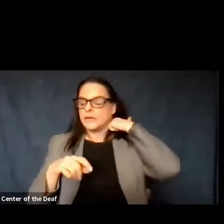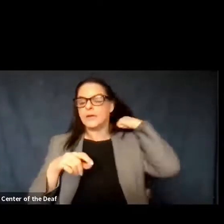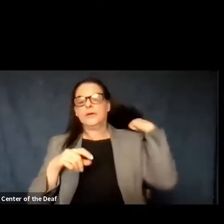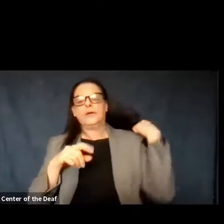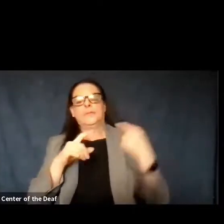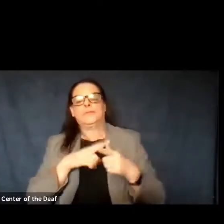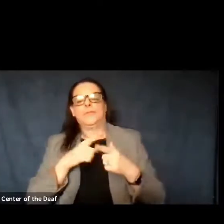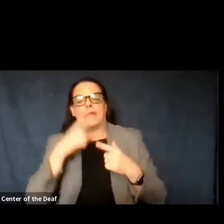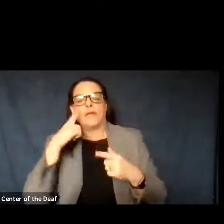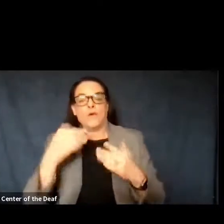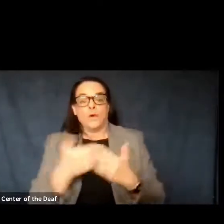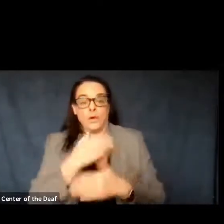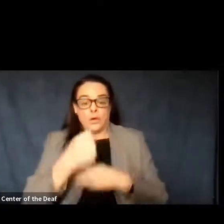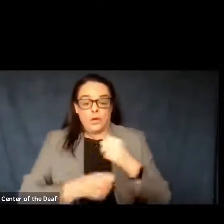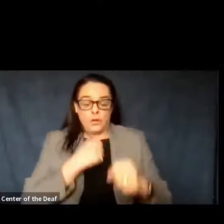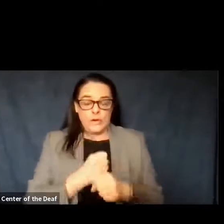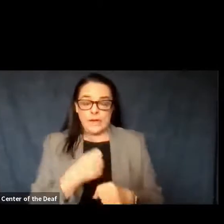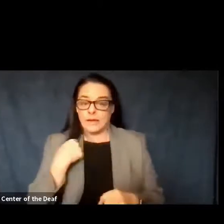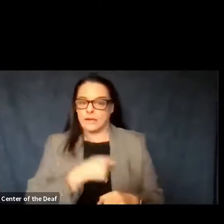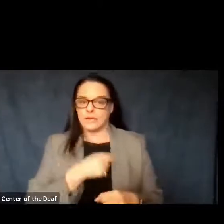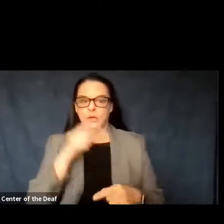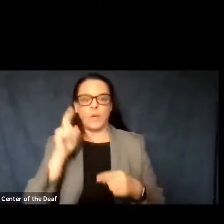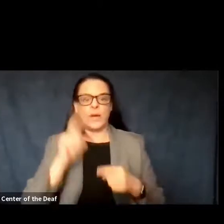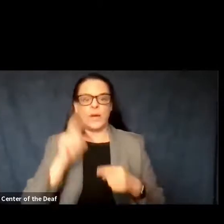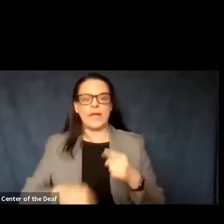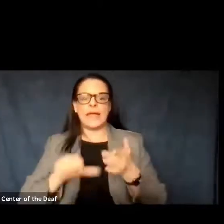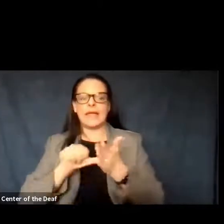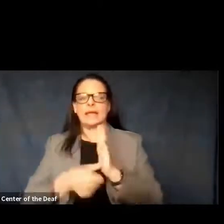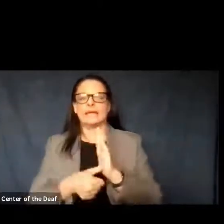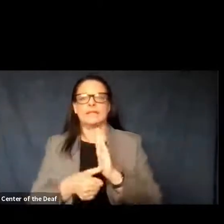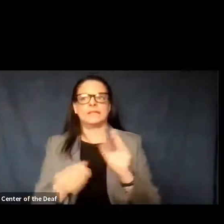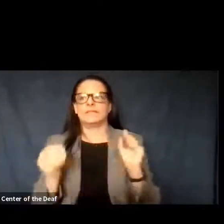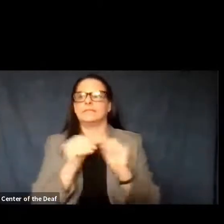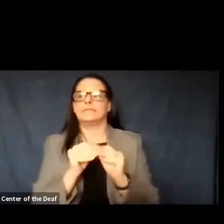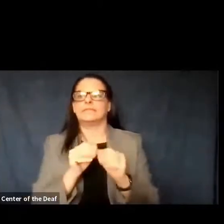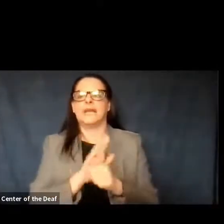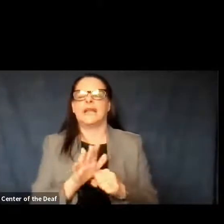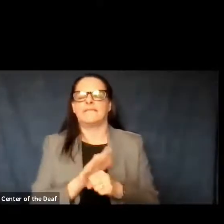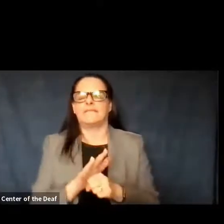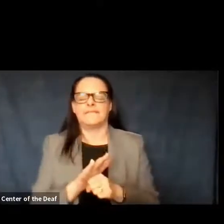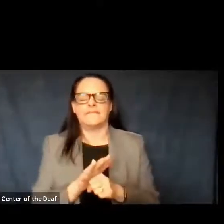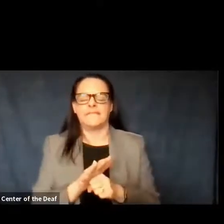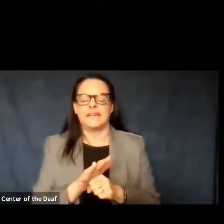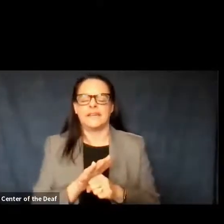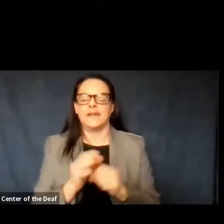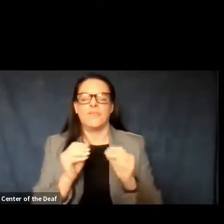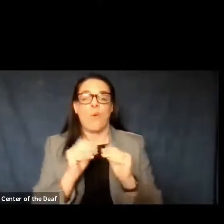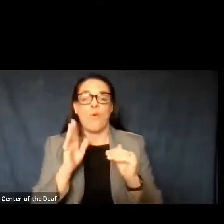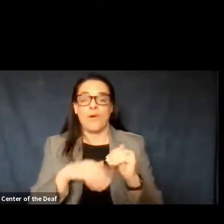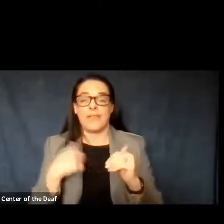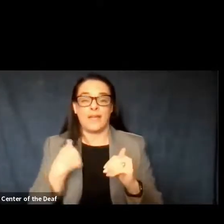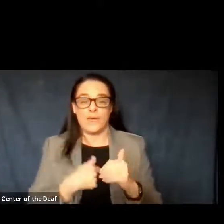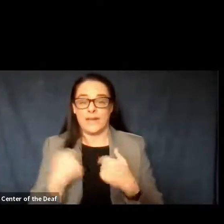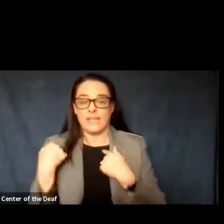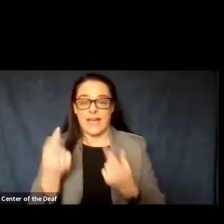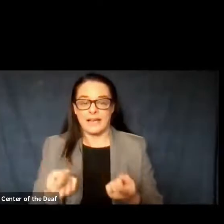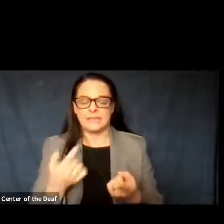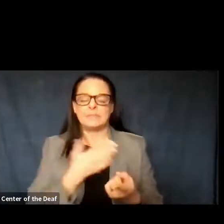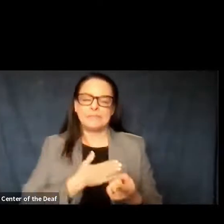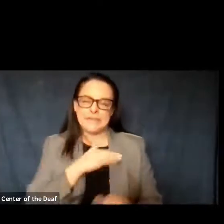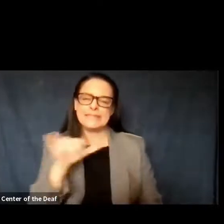we cannot say this more than we have been saying, is we ask you to stay home, stay